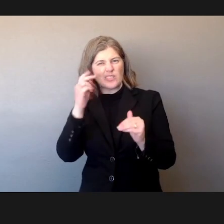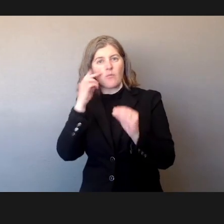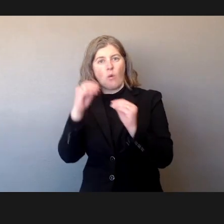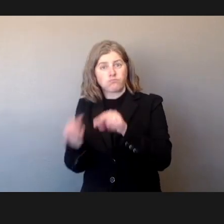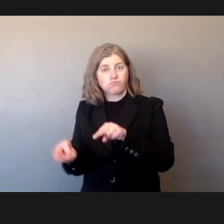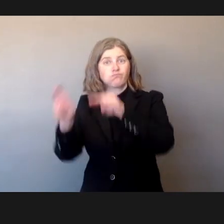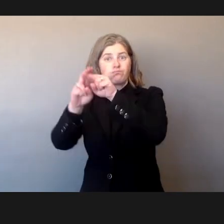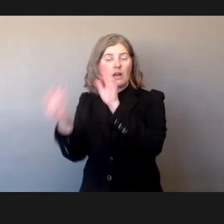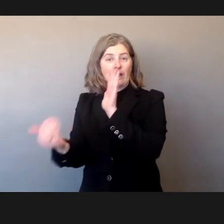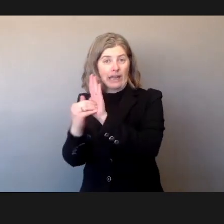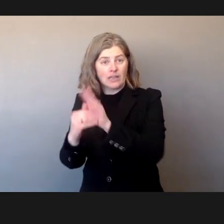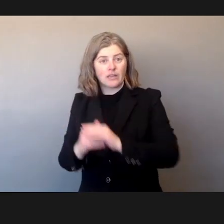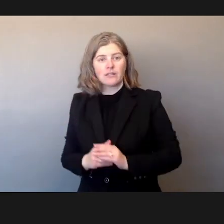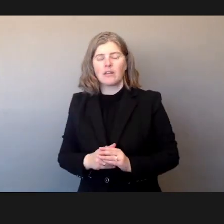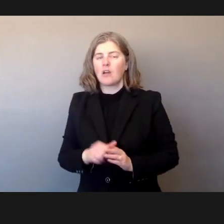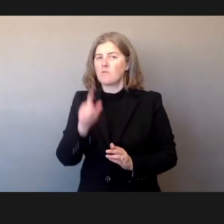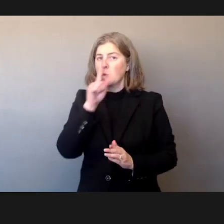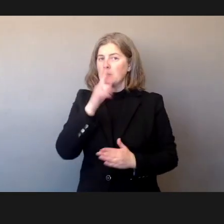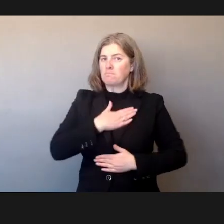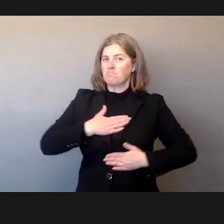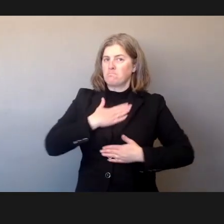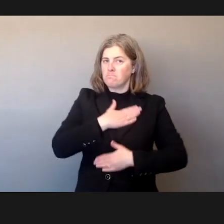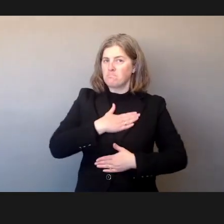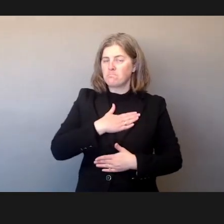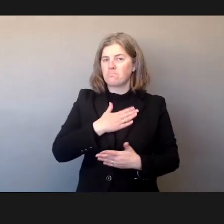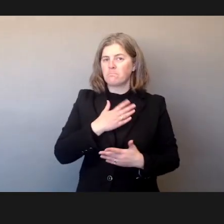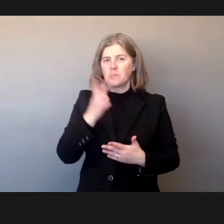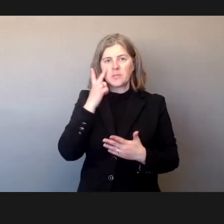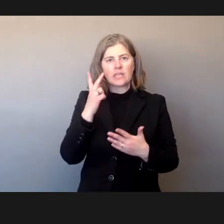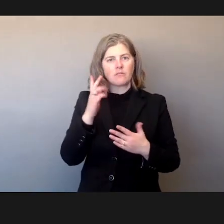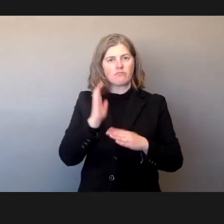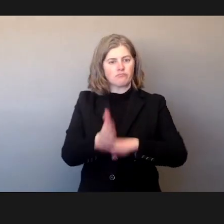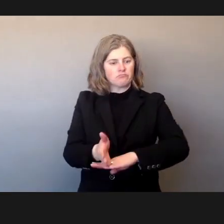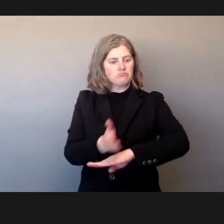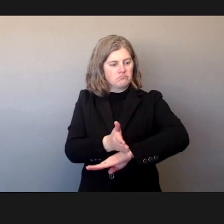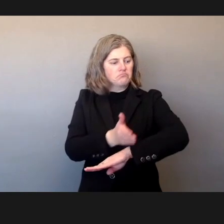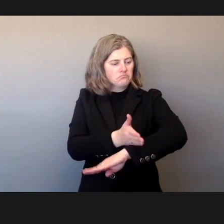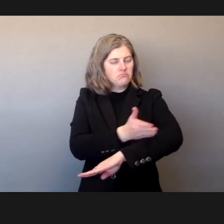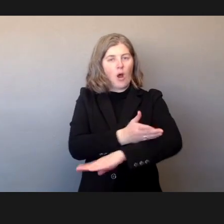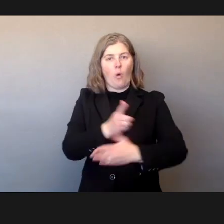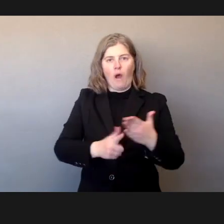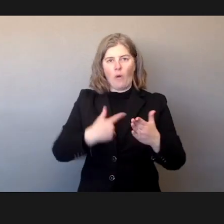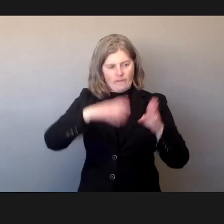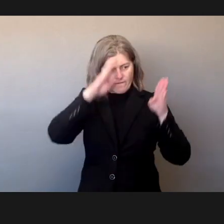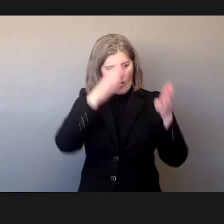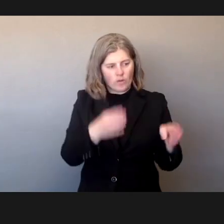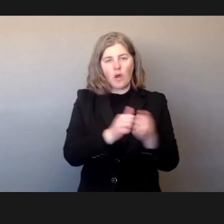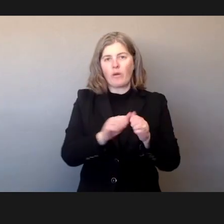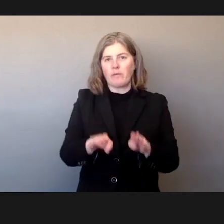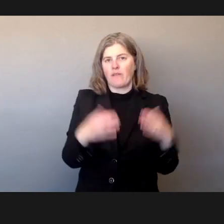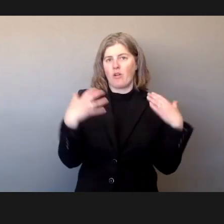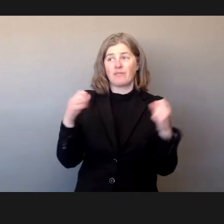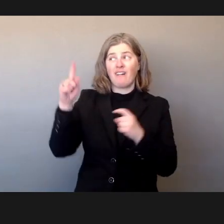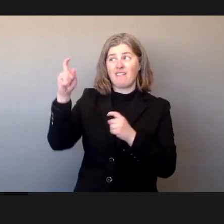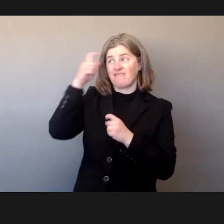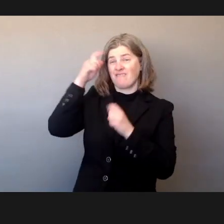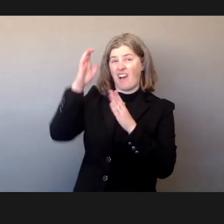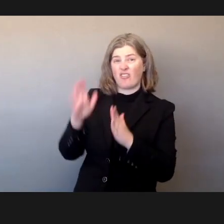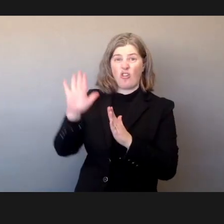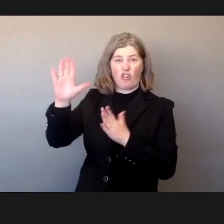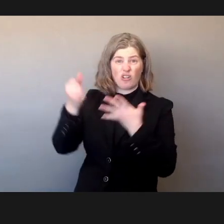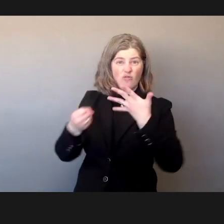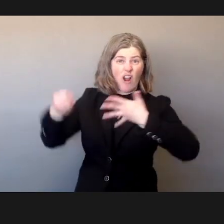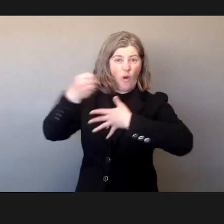again. And I'm really pleased with a lot of the progress the state has made, governor making it a top priority